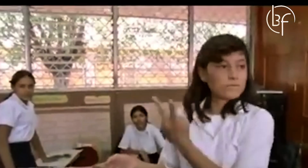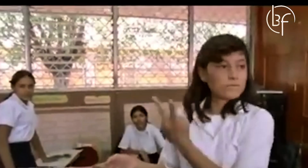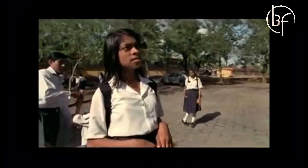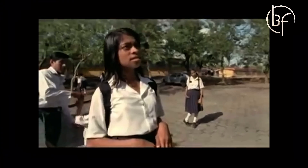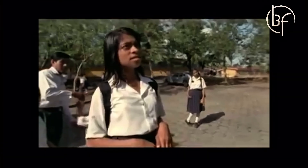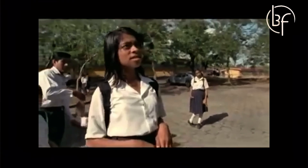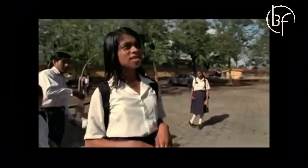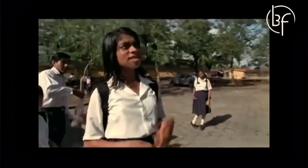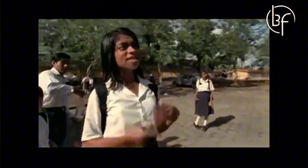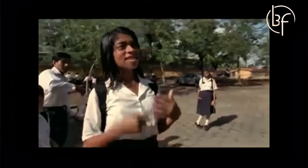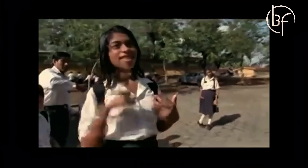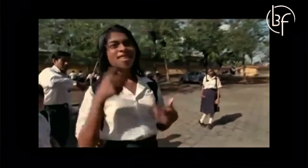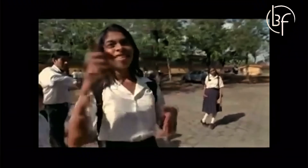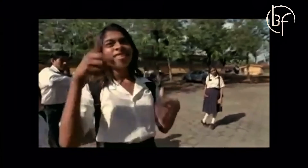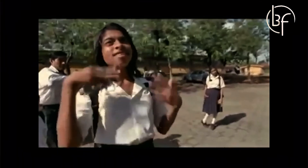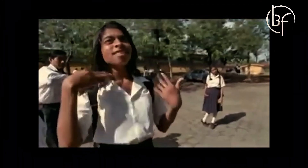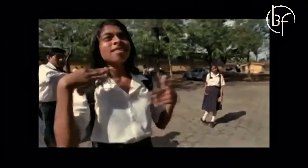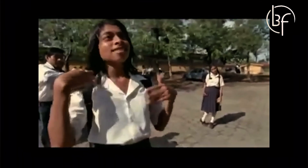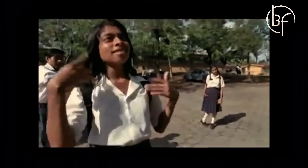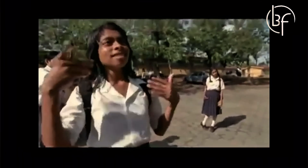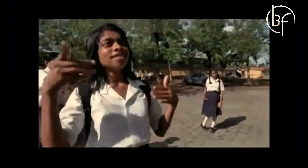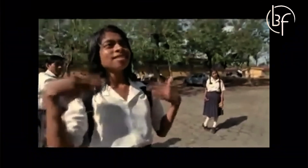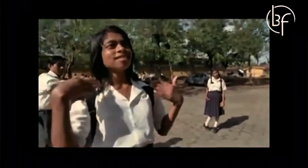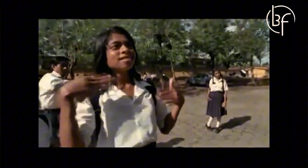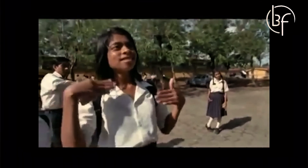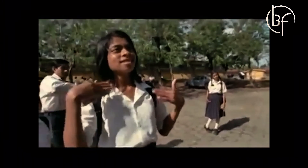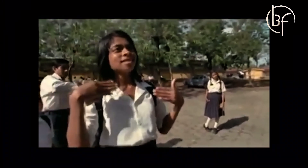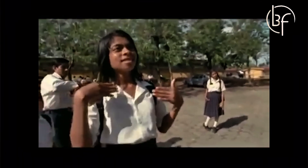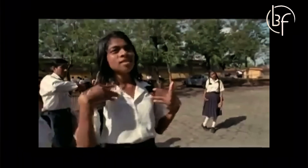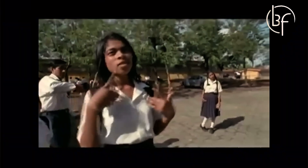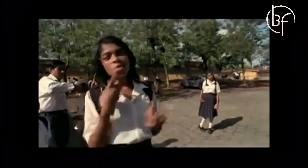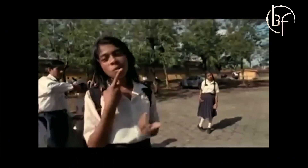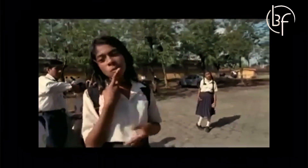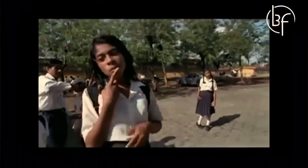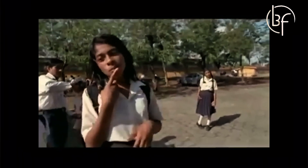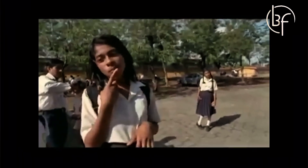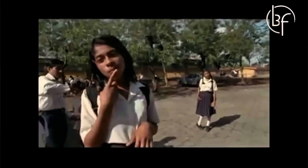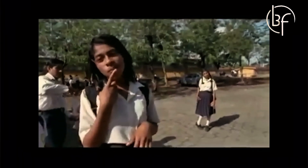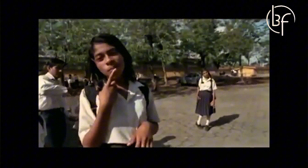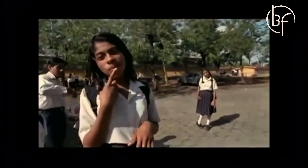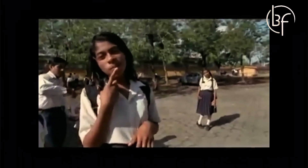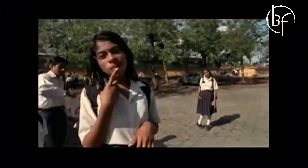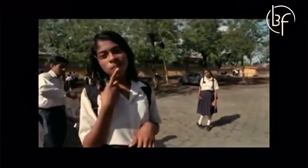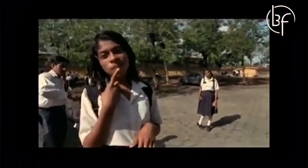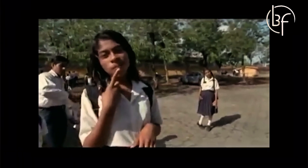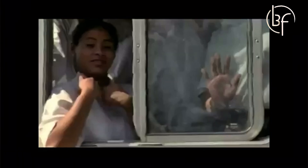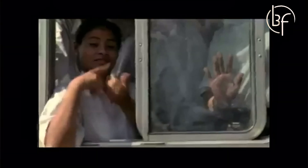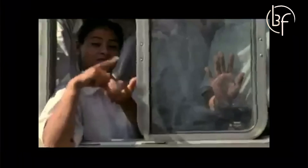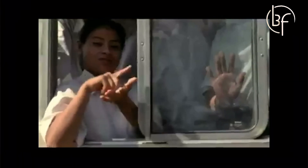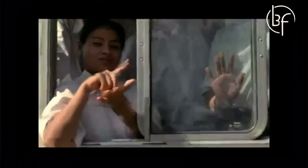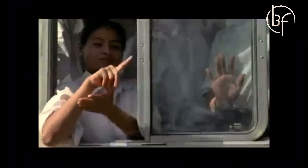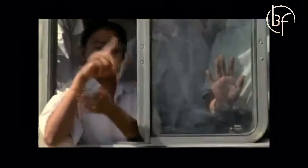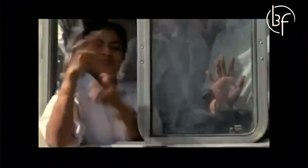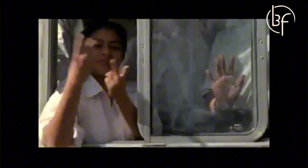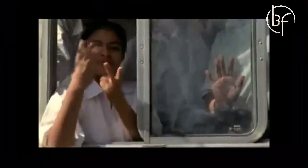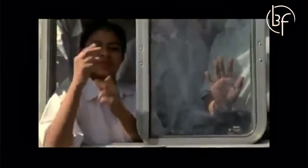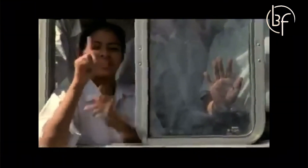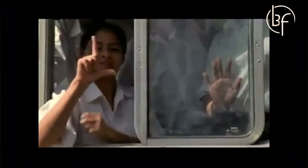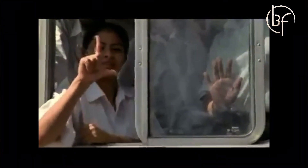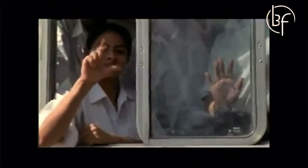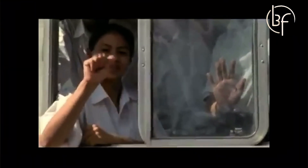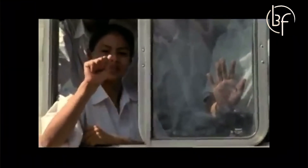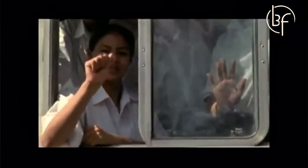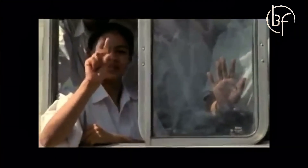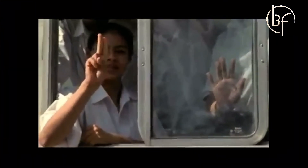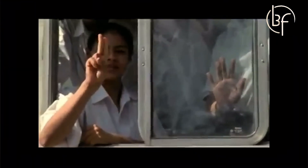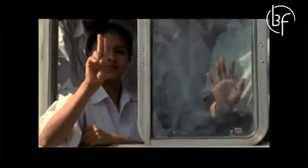trigger. Even today, we don't fully understand how languages first emerged or evolved into their current forms. But one